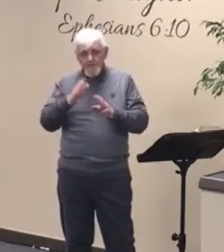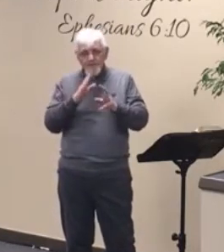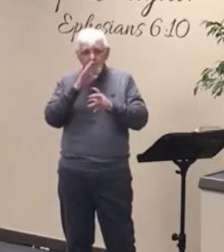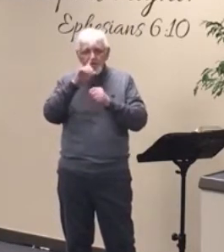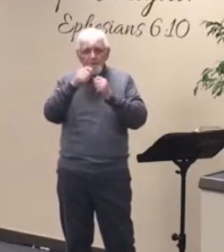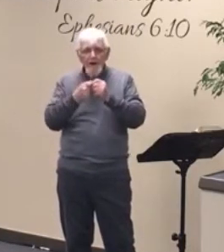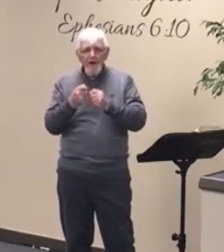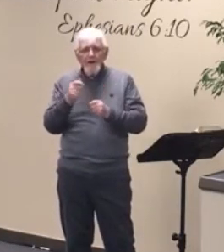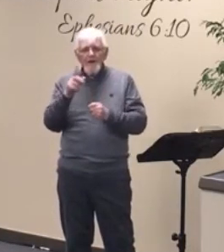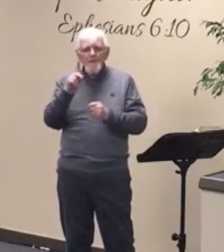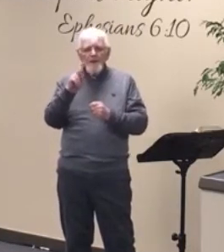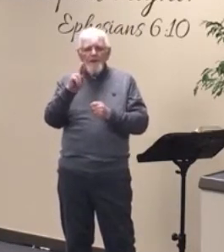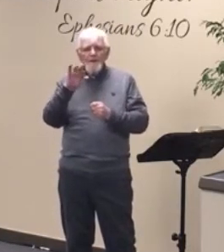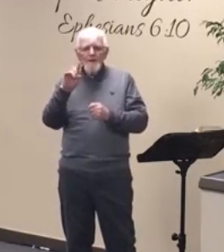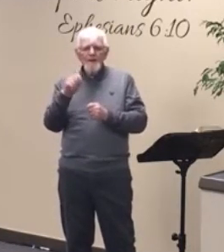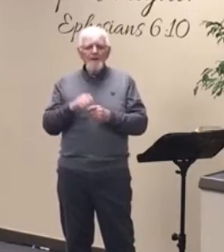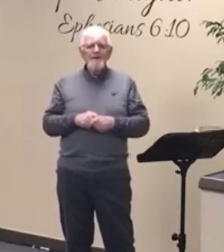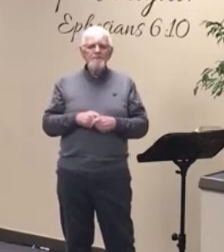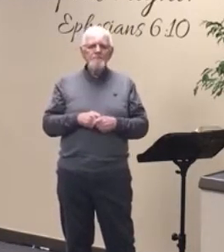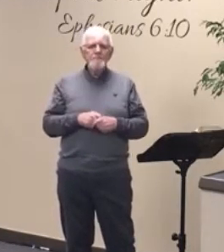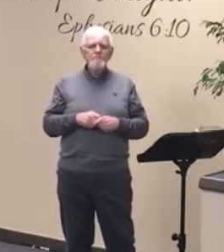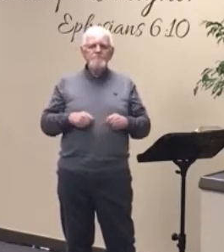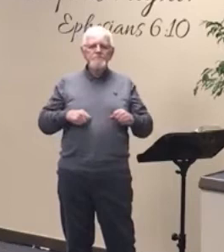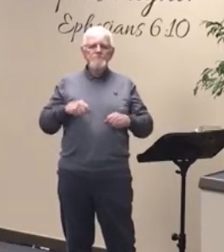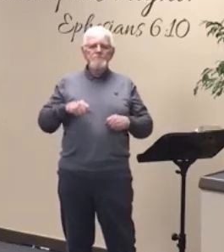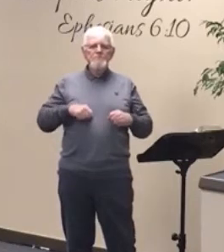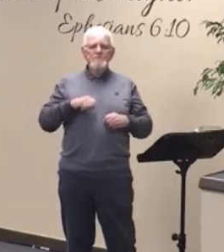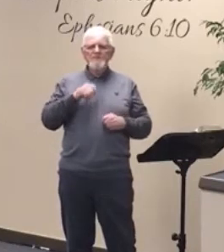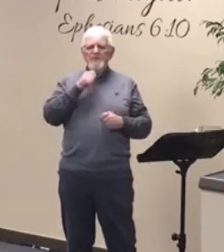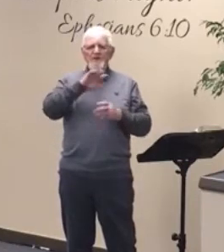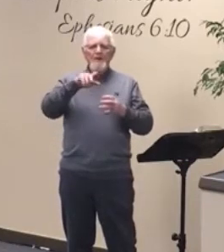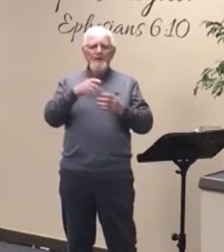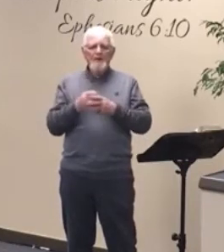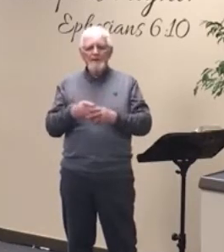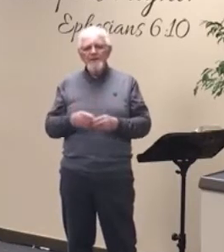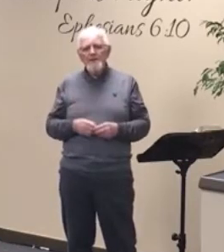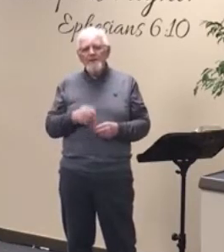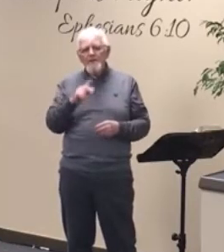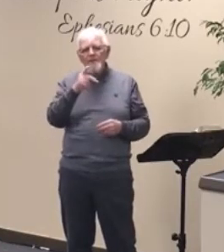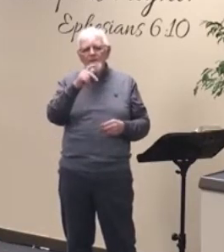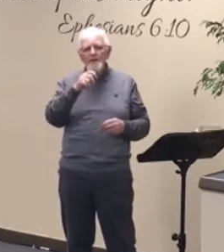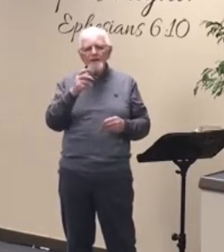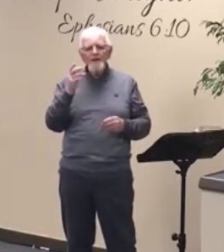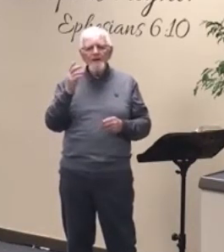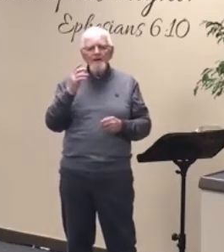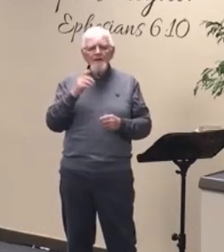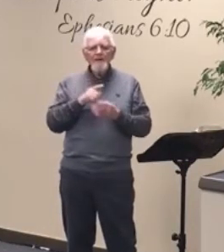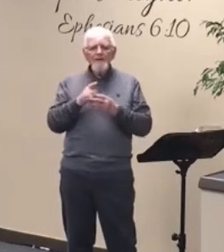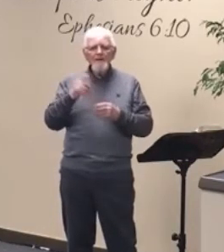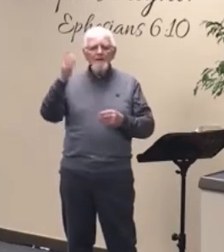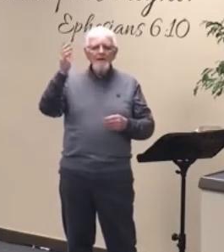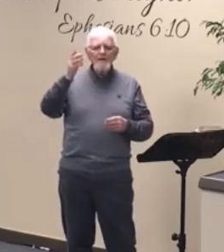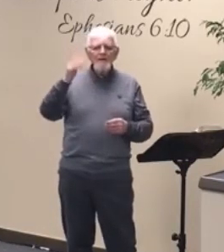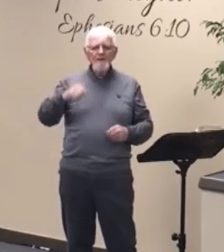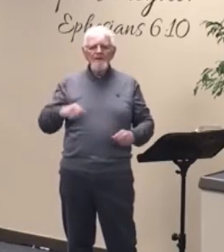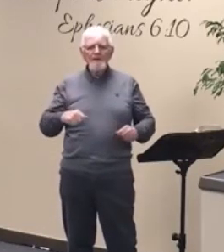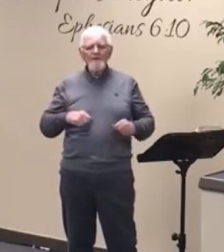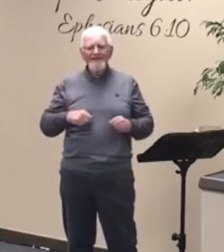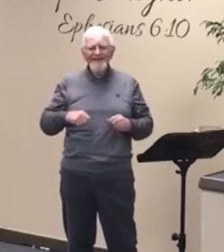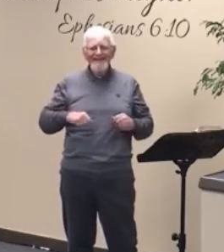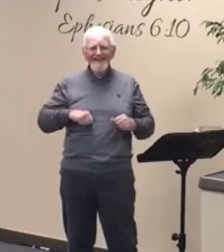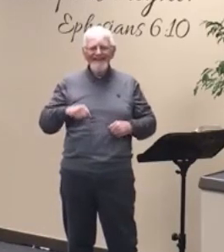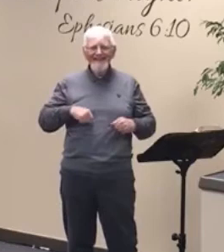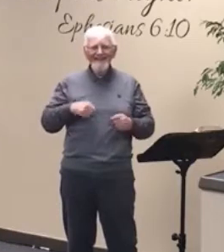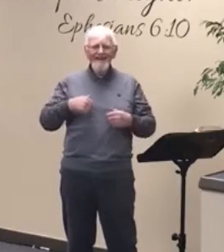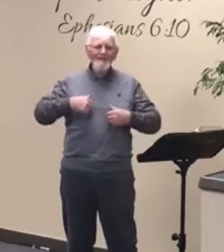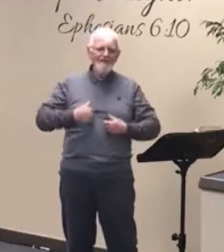and then the next week he preached on pride again, not the whole sermon. And then the next week he preached on pride, and I thought, you know, I am tired of hearing these